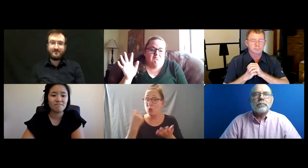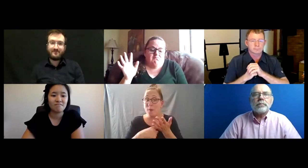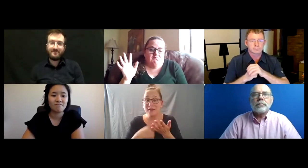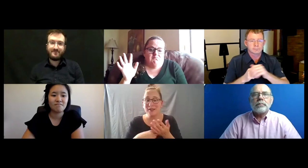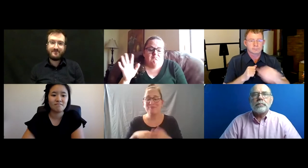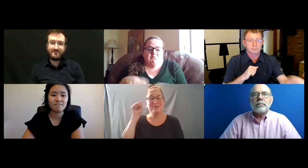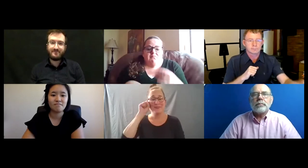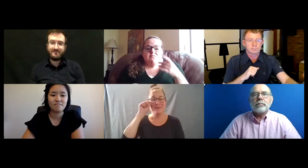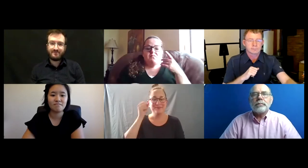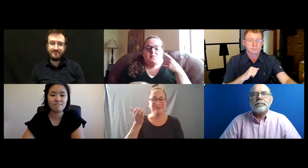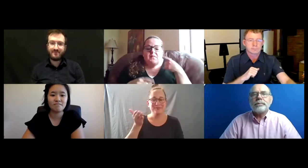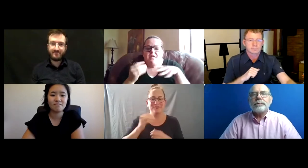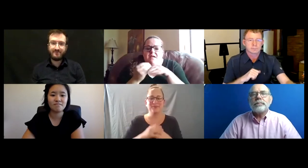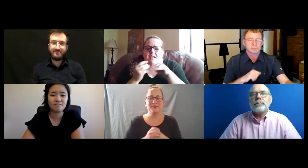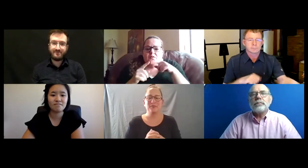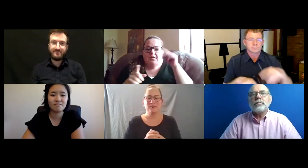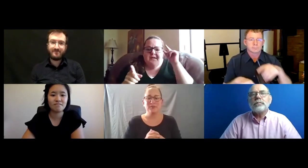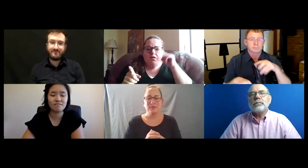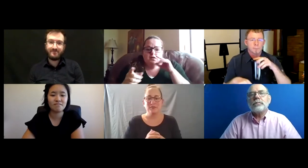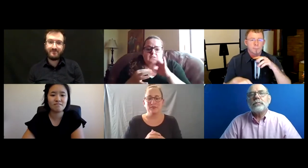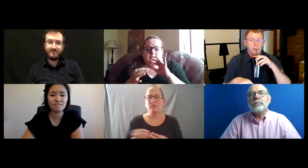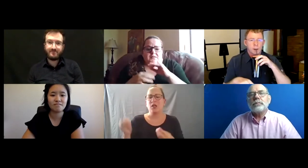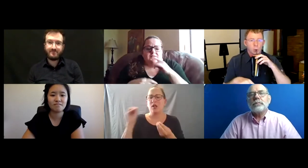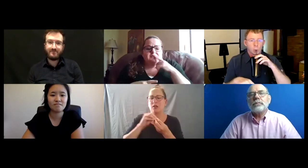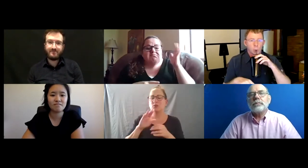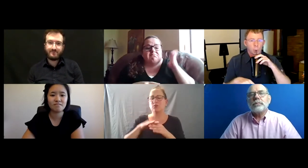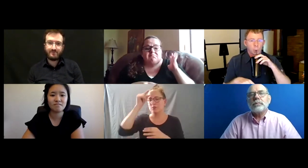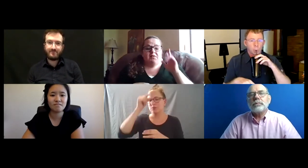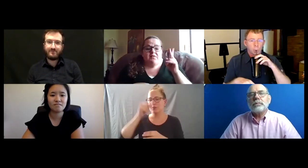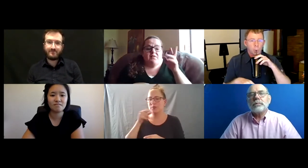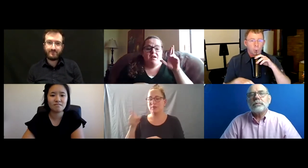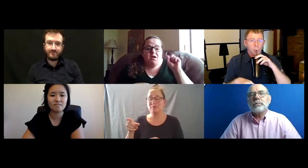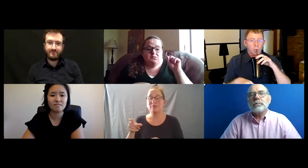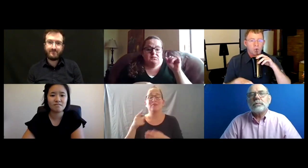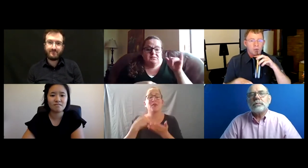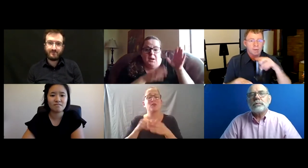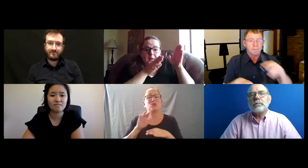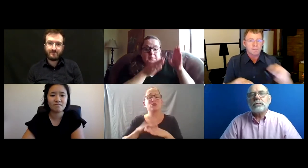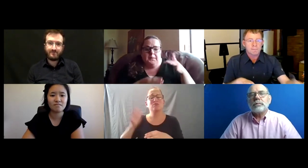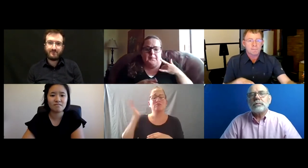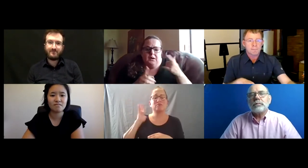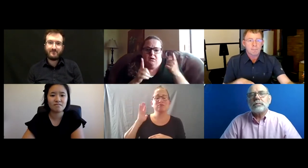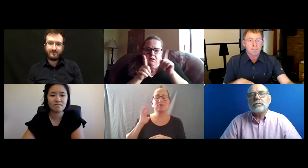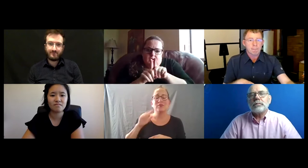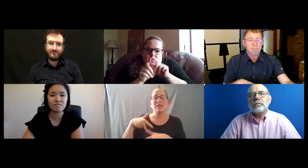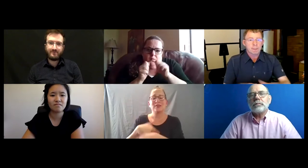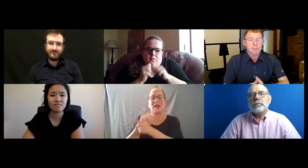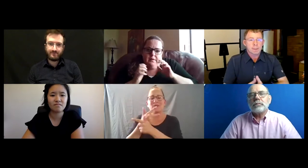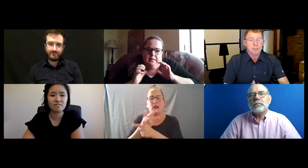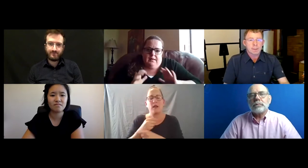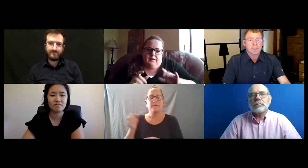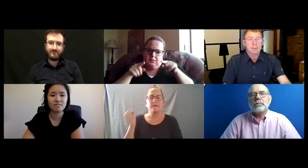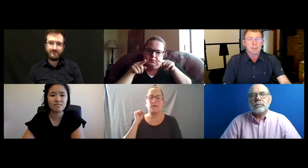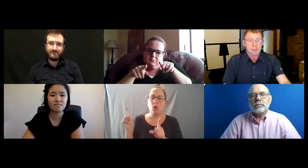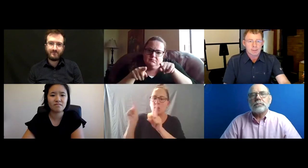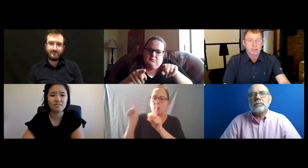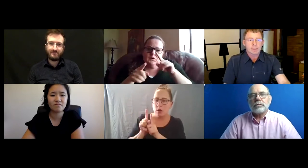Definitely. Any other comments? Stacy? Yes. And also, as Gary said, when they had the vocational rehabilitation